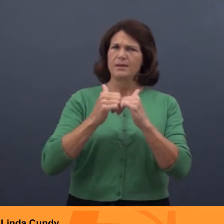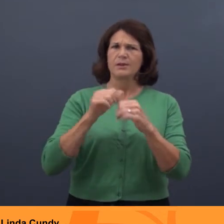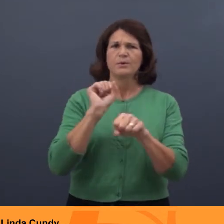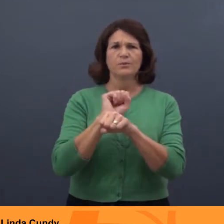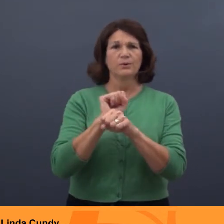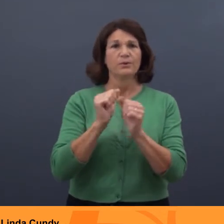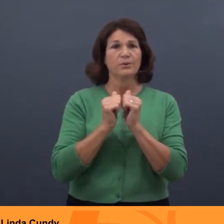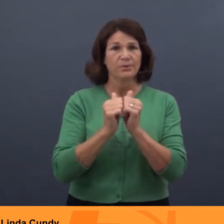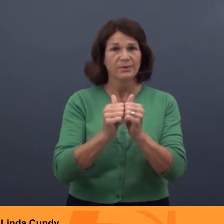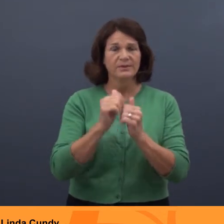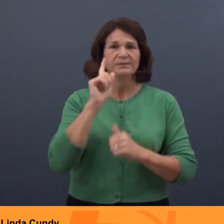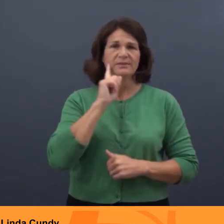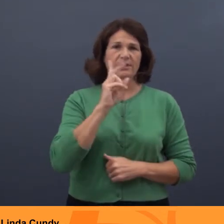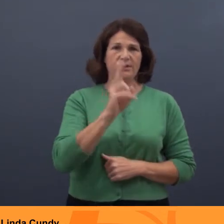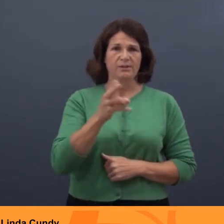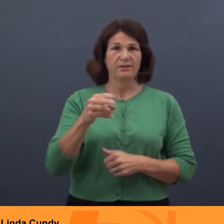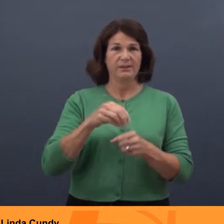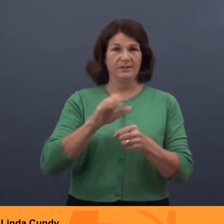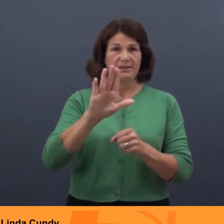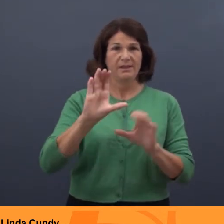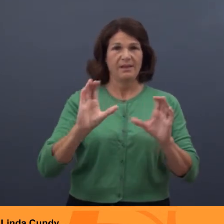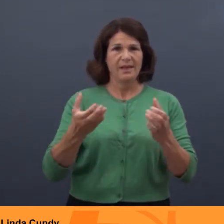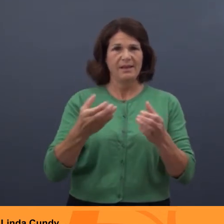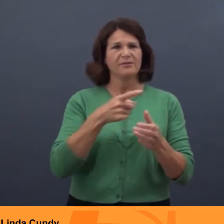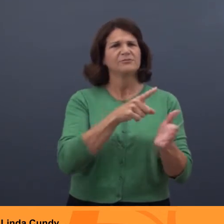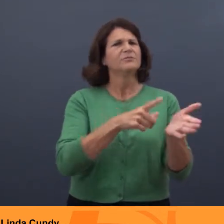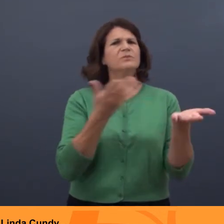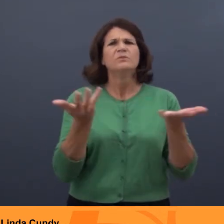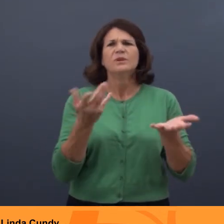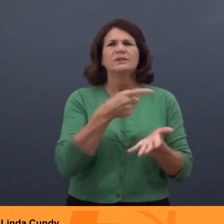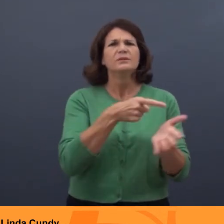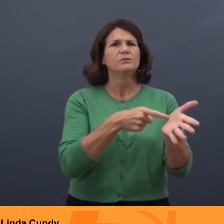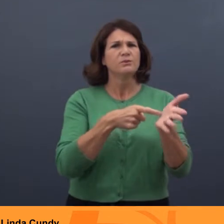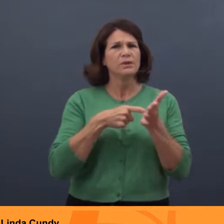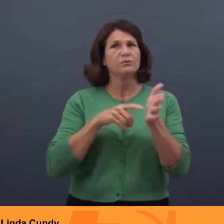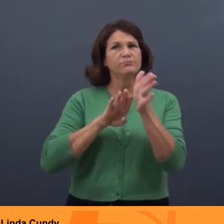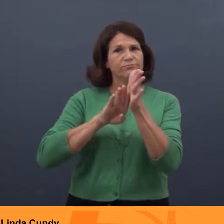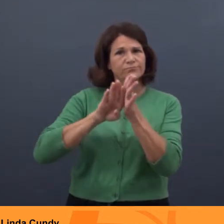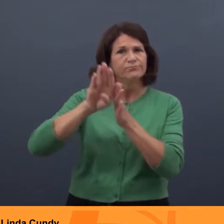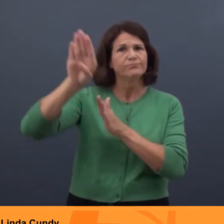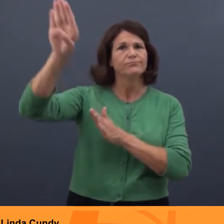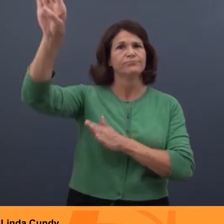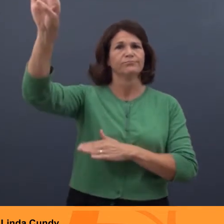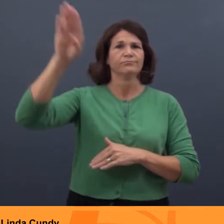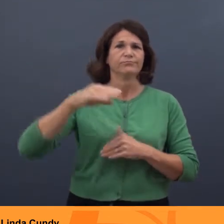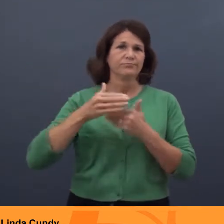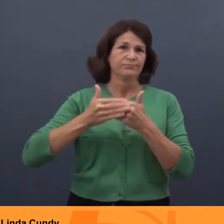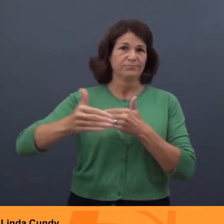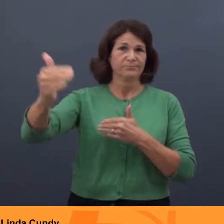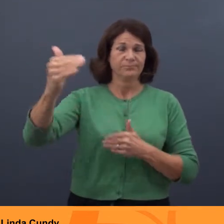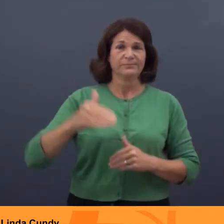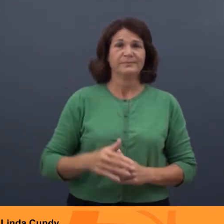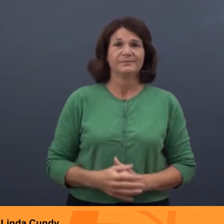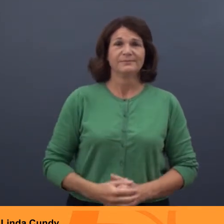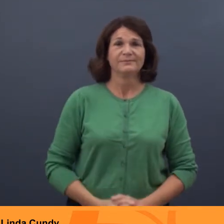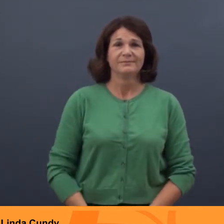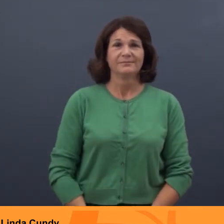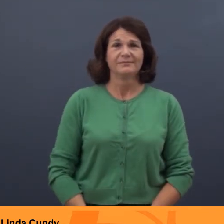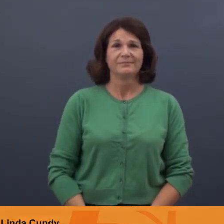These tips will help you to understand the basics of what a deaf and hard of hearing student might need to thrive in your classroom setting.